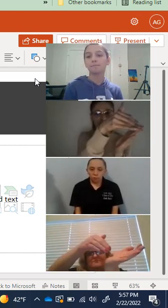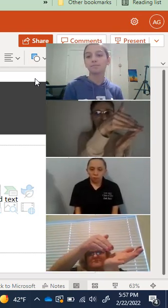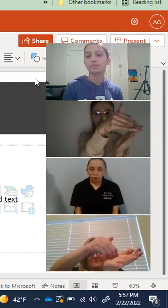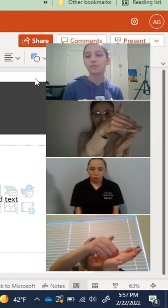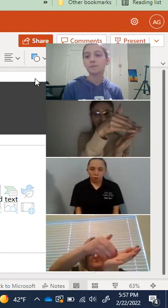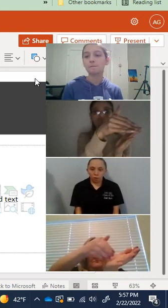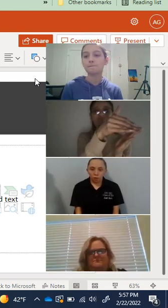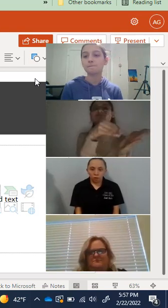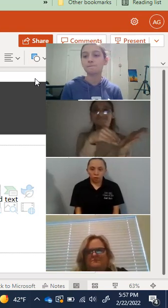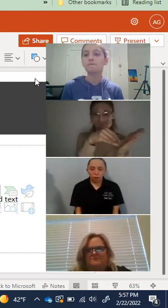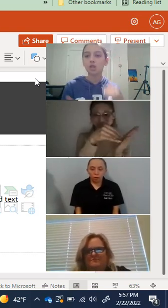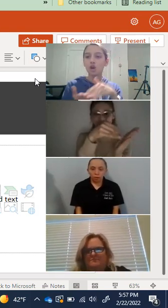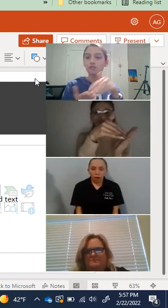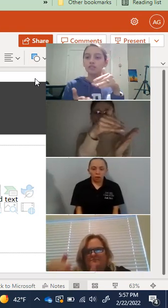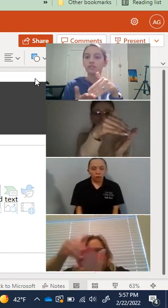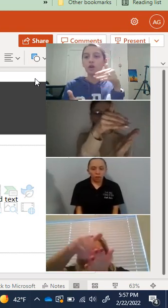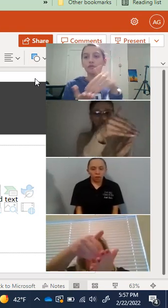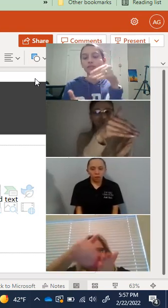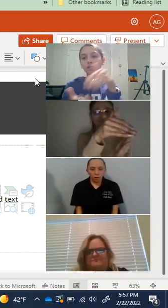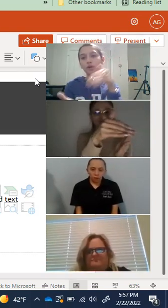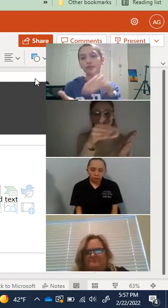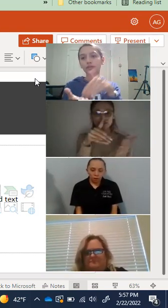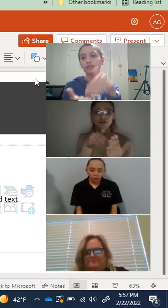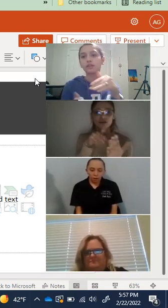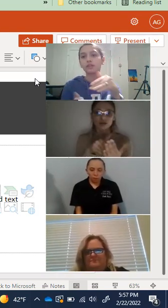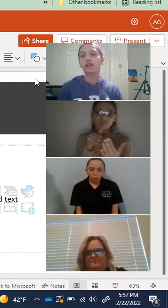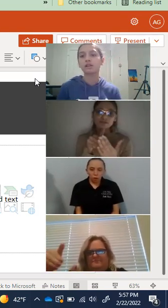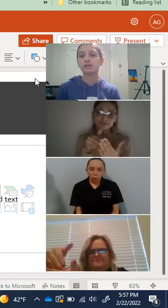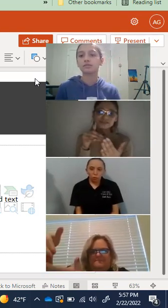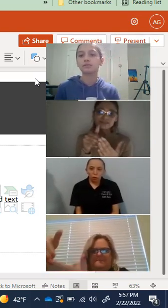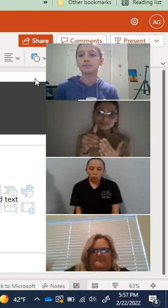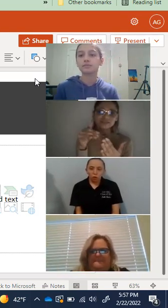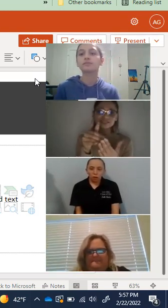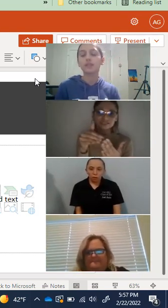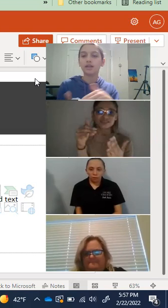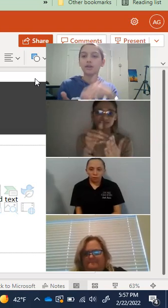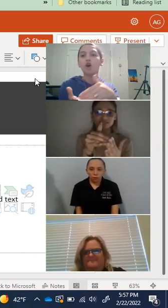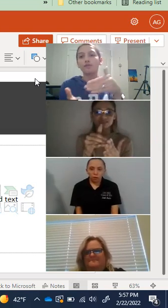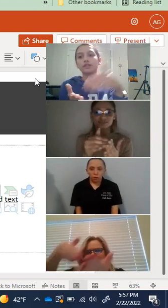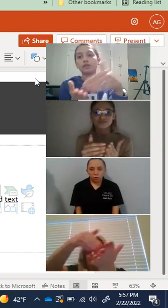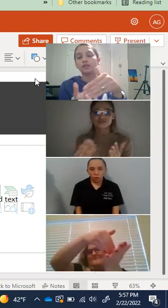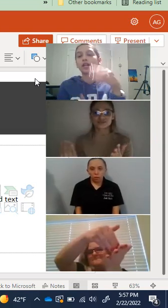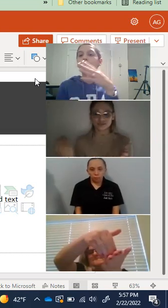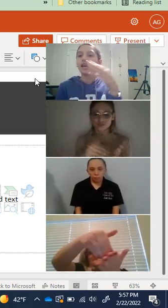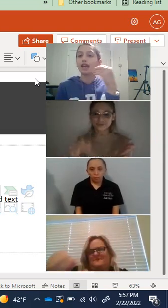Mhm. So it's kind of Often. like the same time as again, but it moves up your hand Yeah.